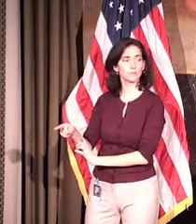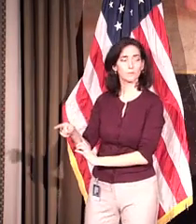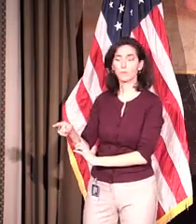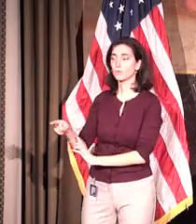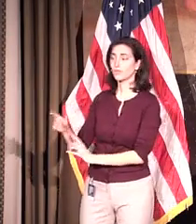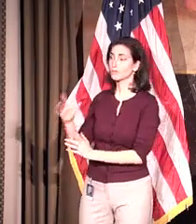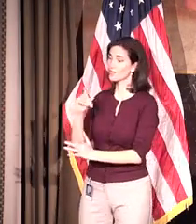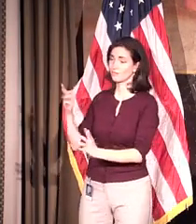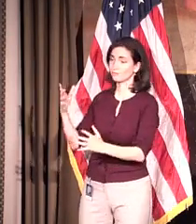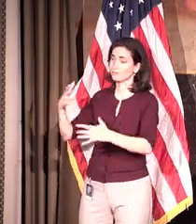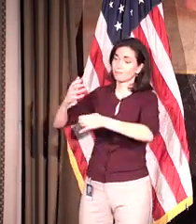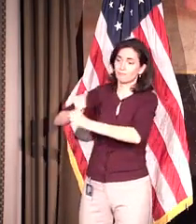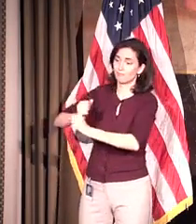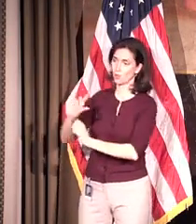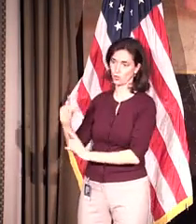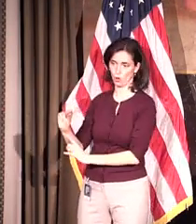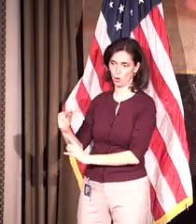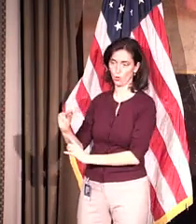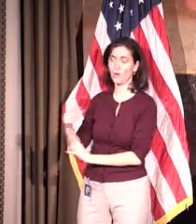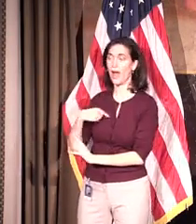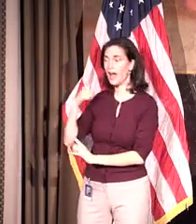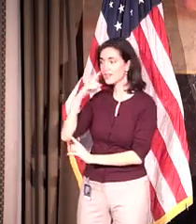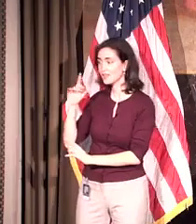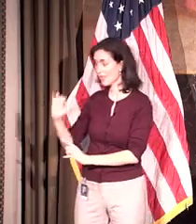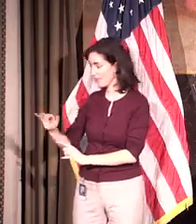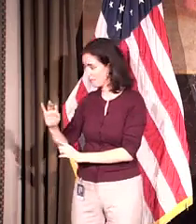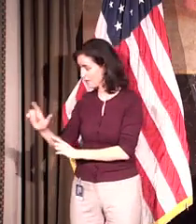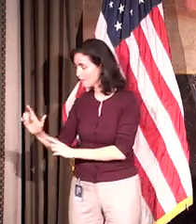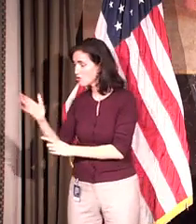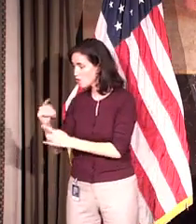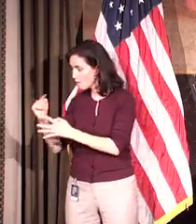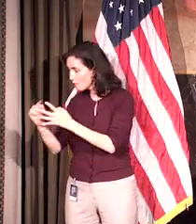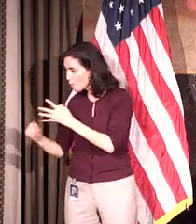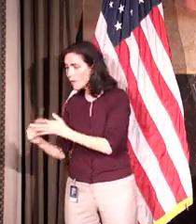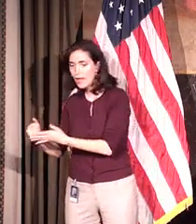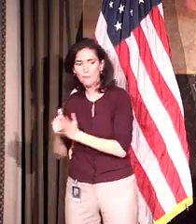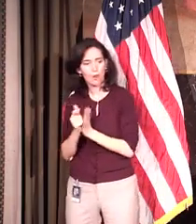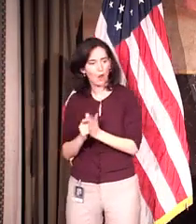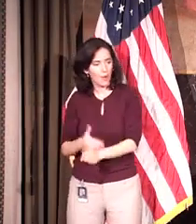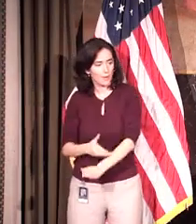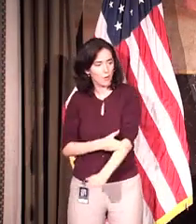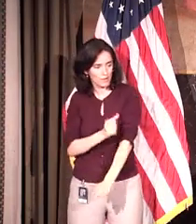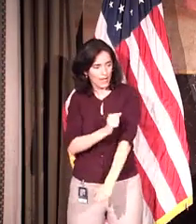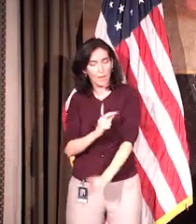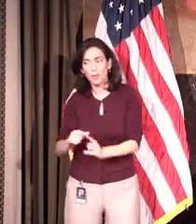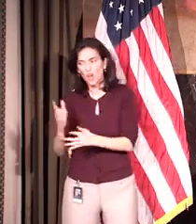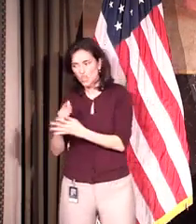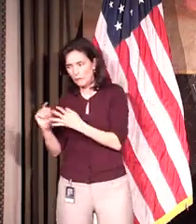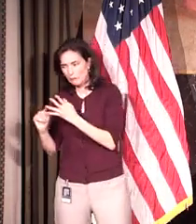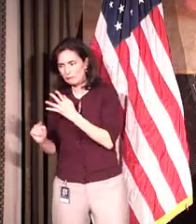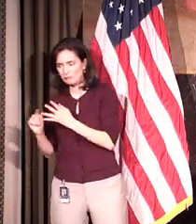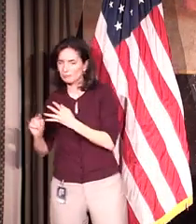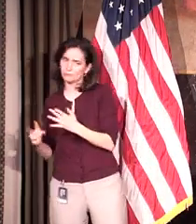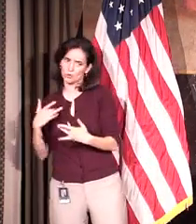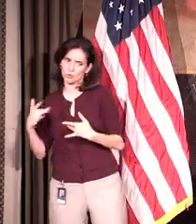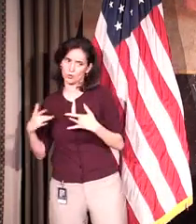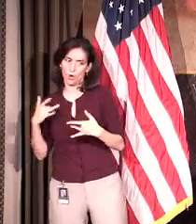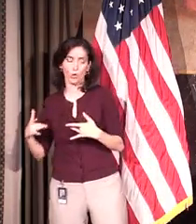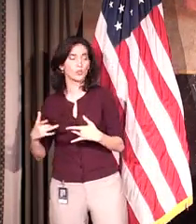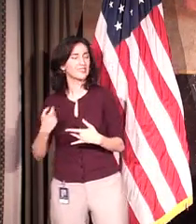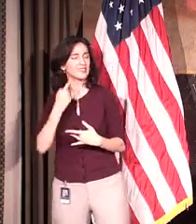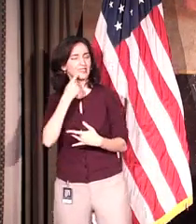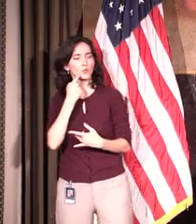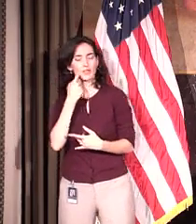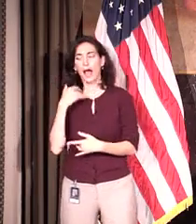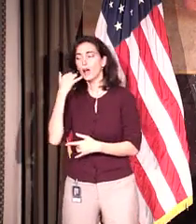would be an improvement over existing law, but there are some very concerning things. And I actually called her the other night to share that with